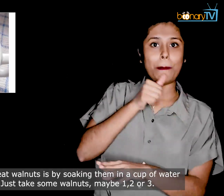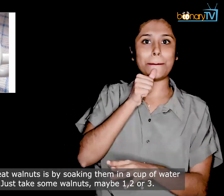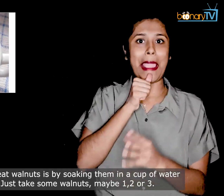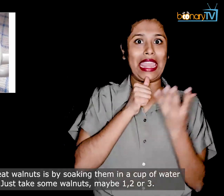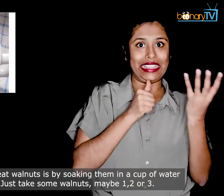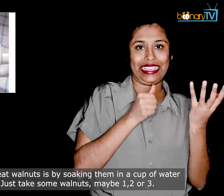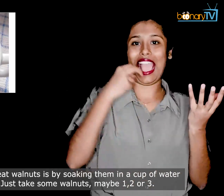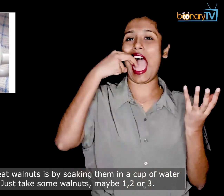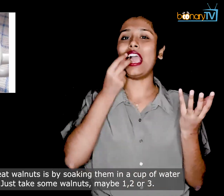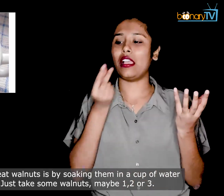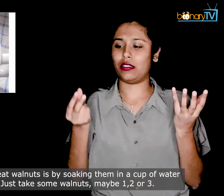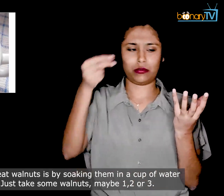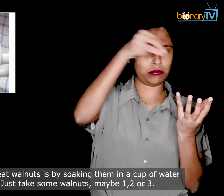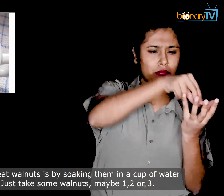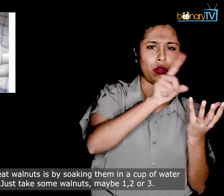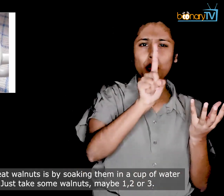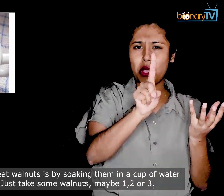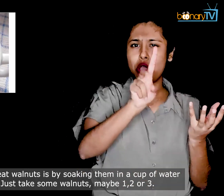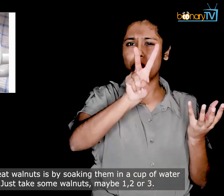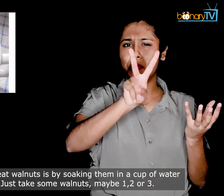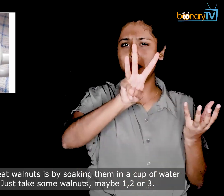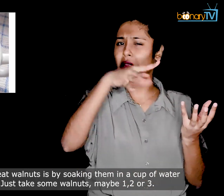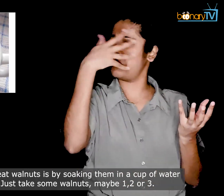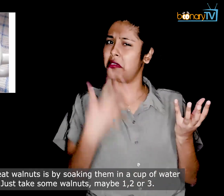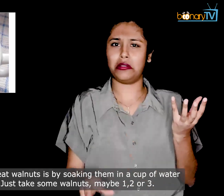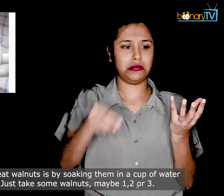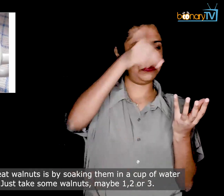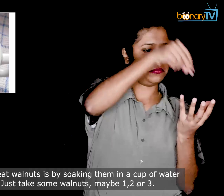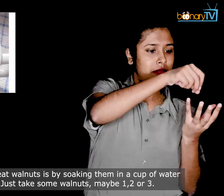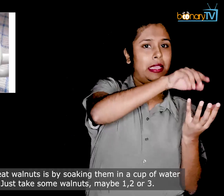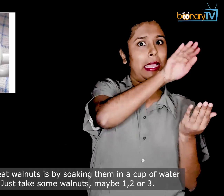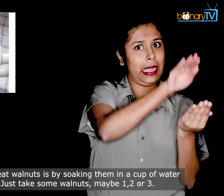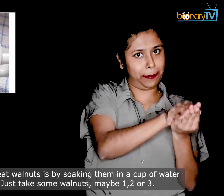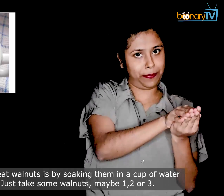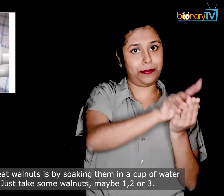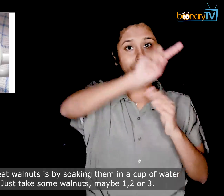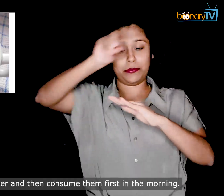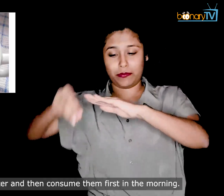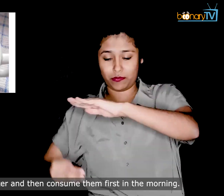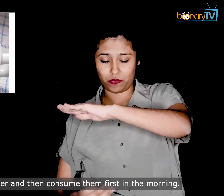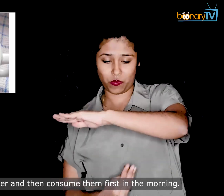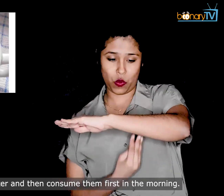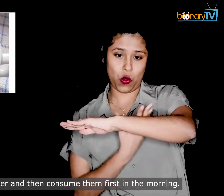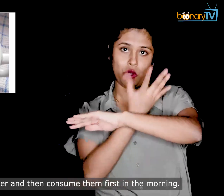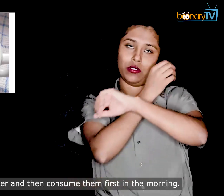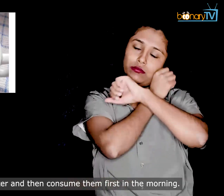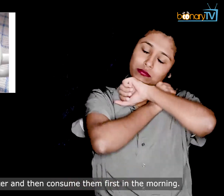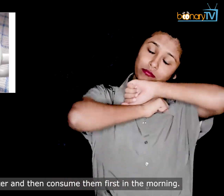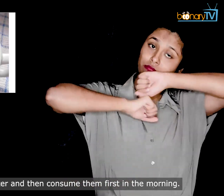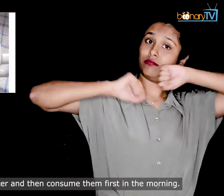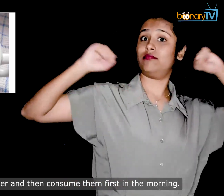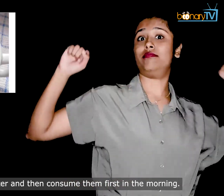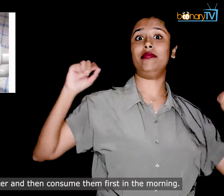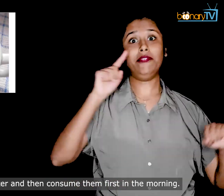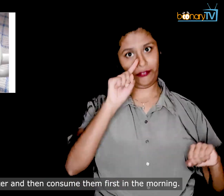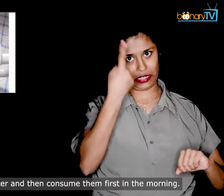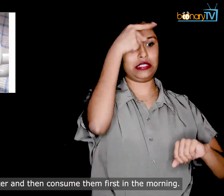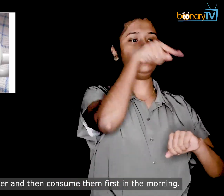just take some walnuts maybe one two or three soak them in water and then consume them